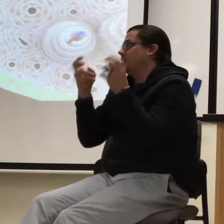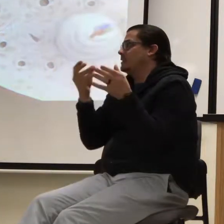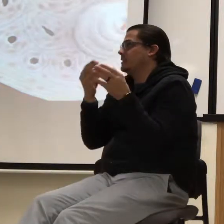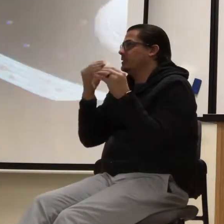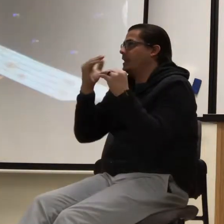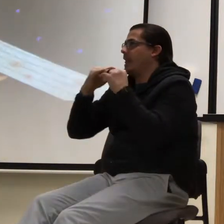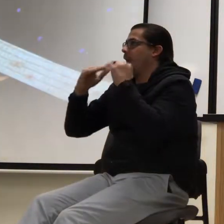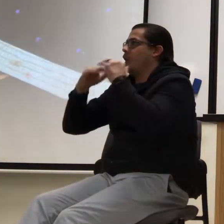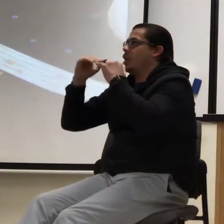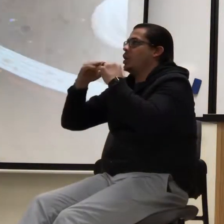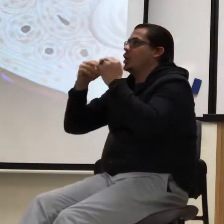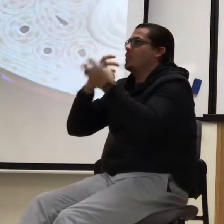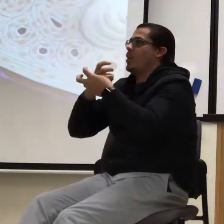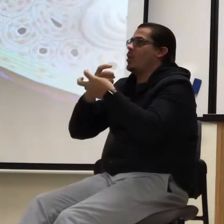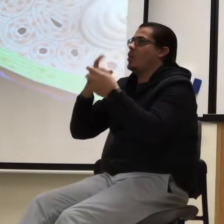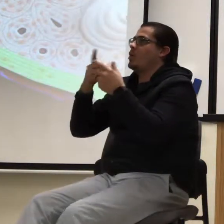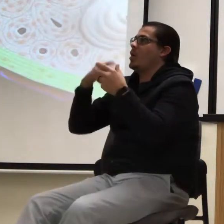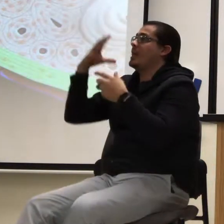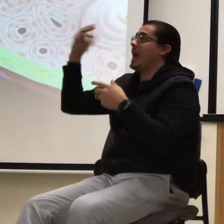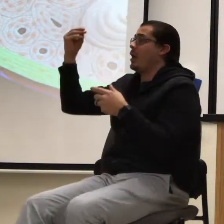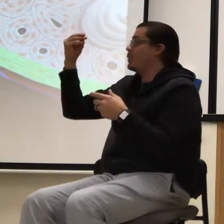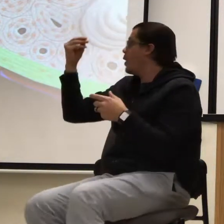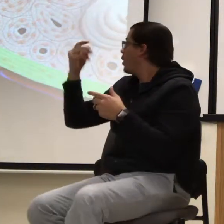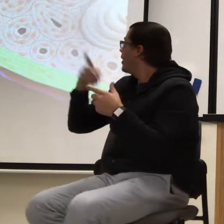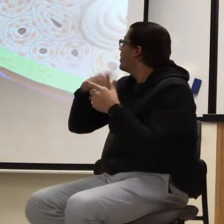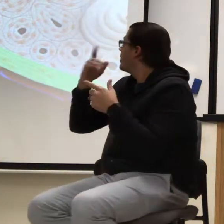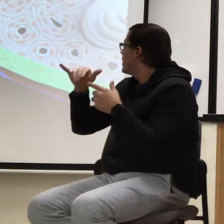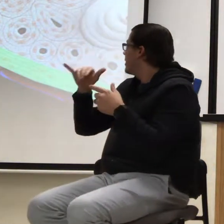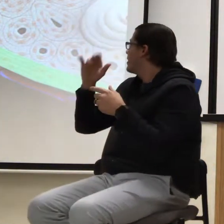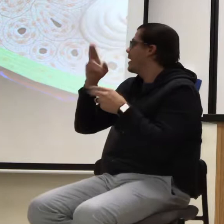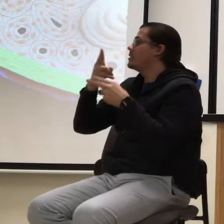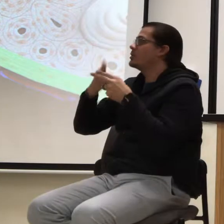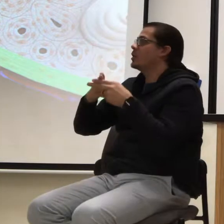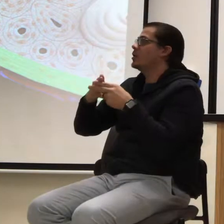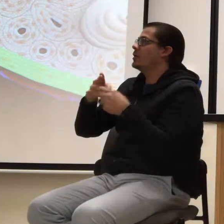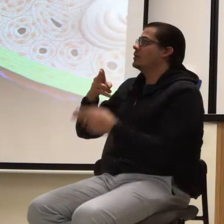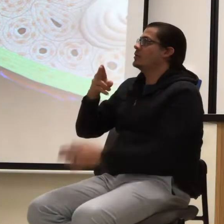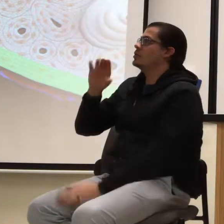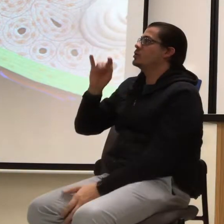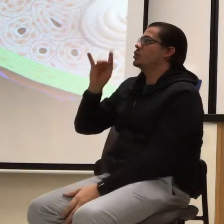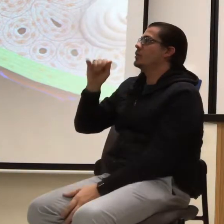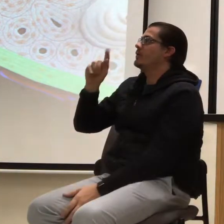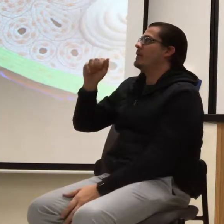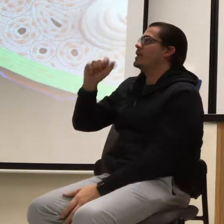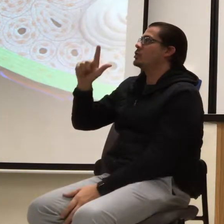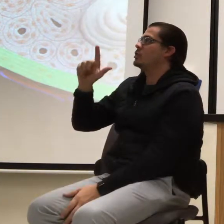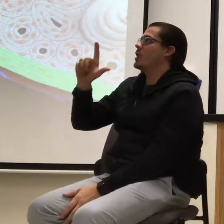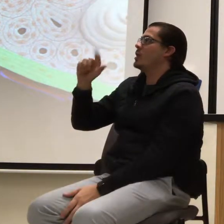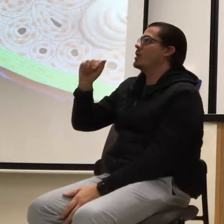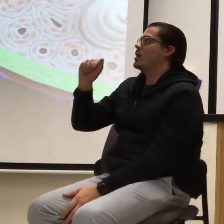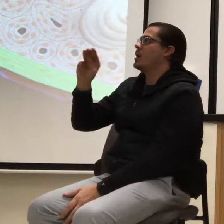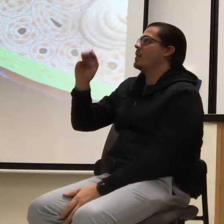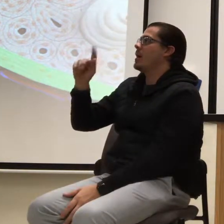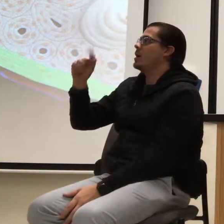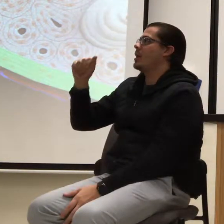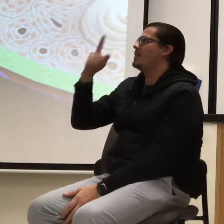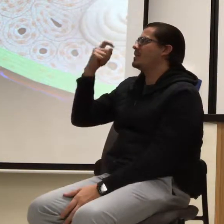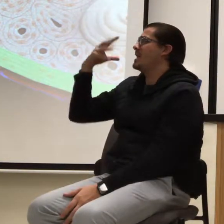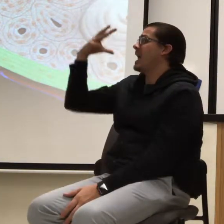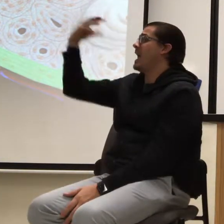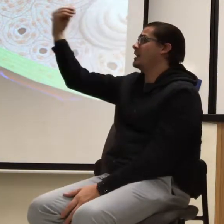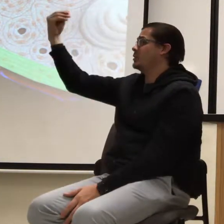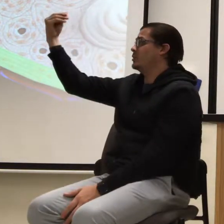you have layers of bone on the outer part there, and it's called circumferential lamella, but because it's on the outside, it's